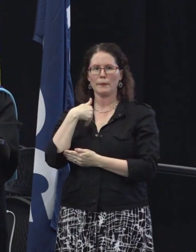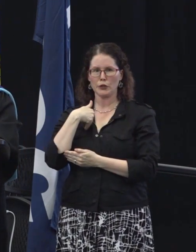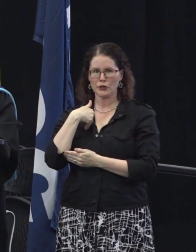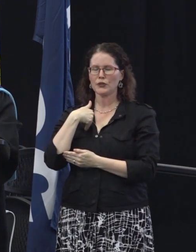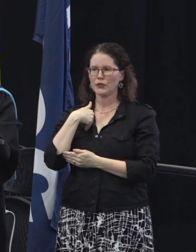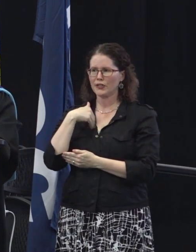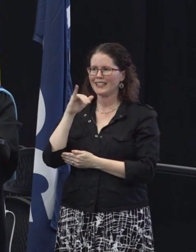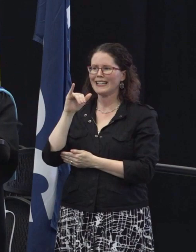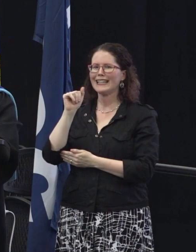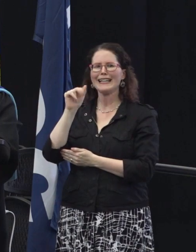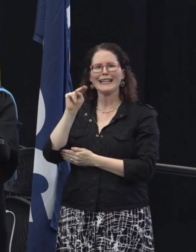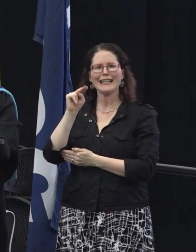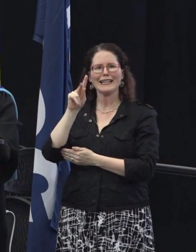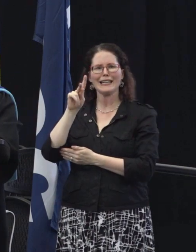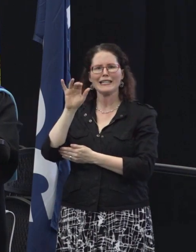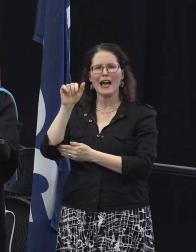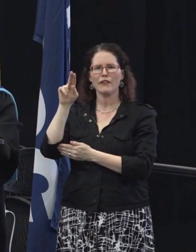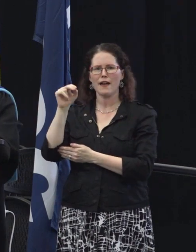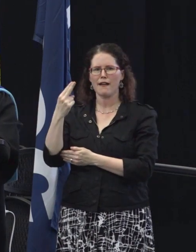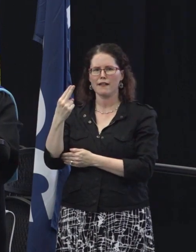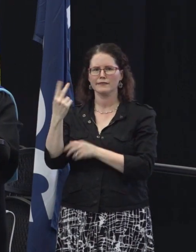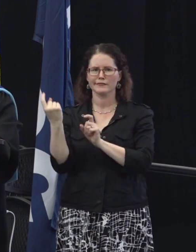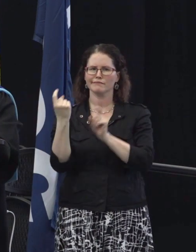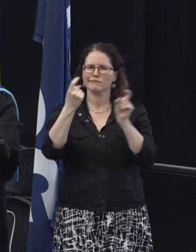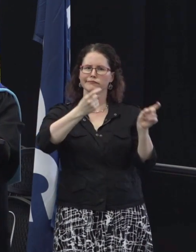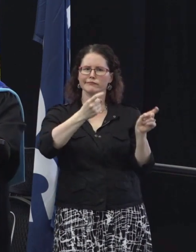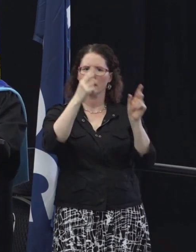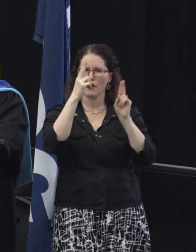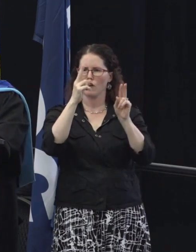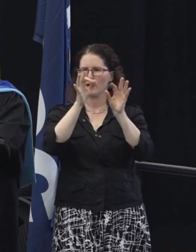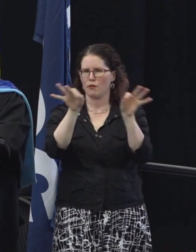forward and present Ms. Moore with the honorary diploma.